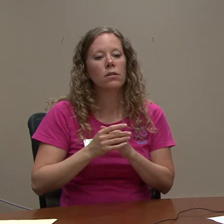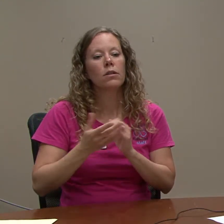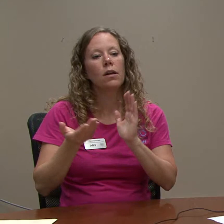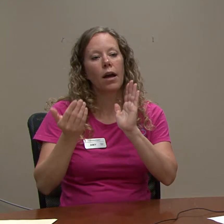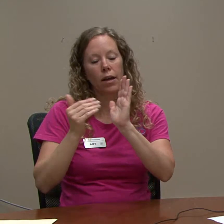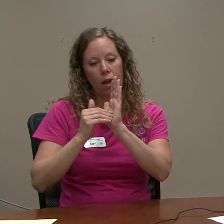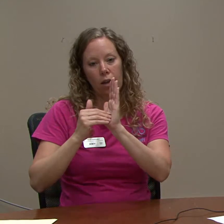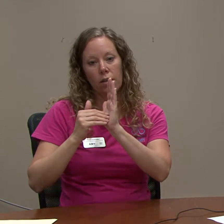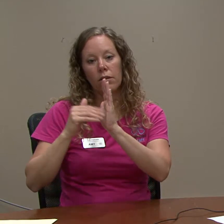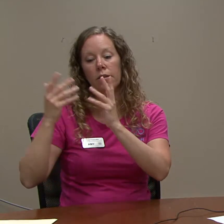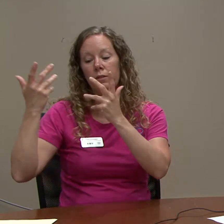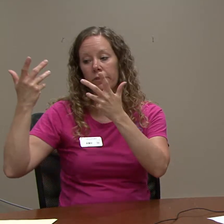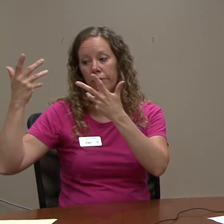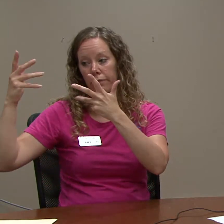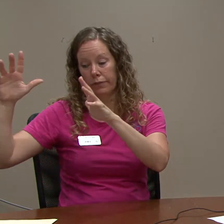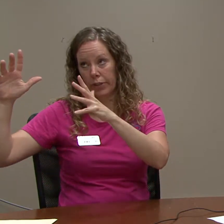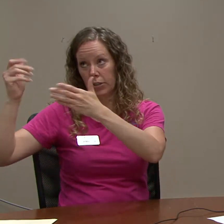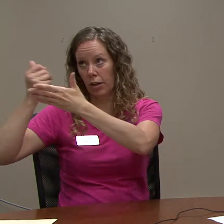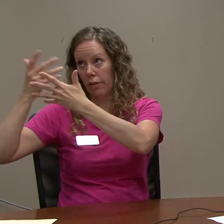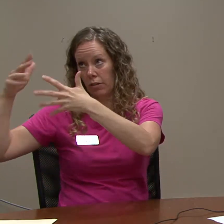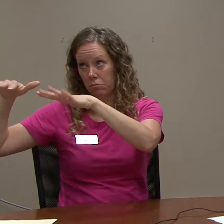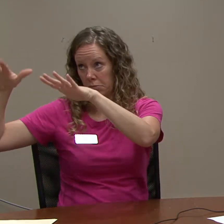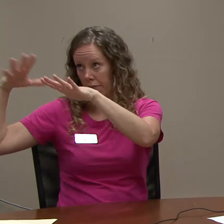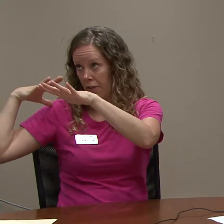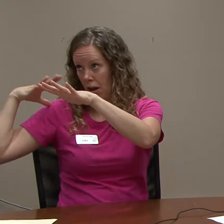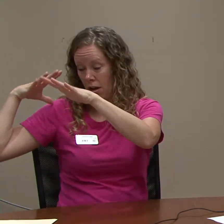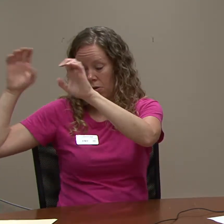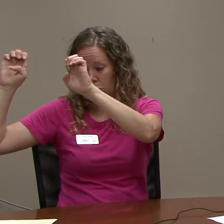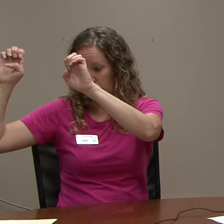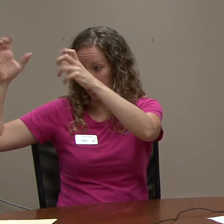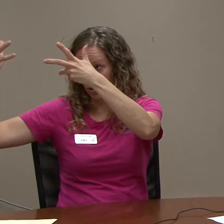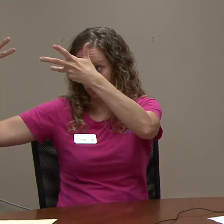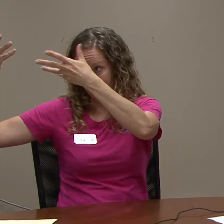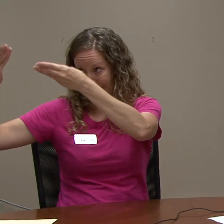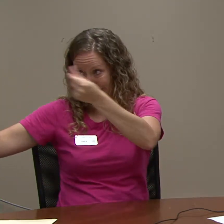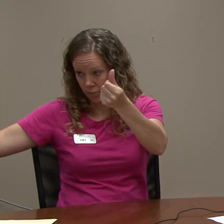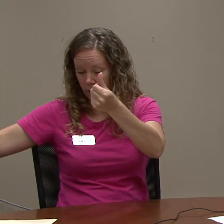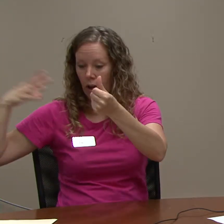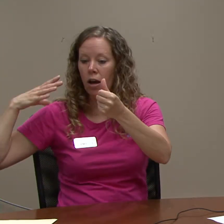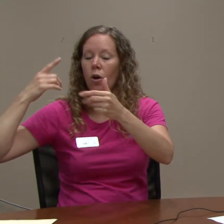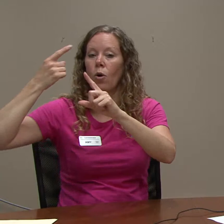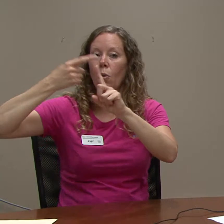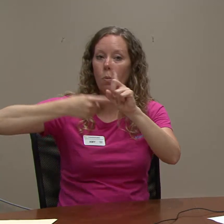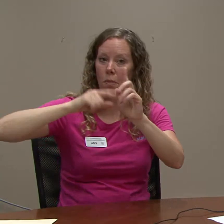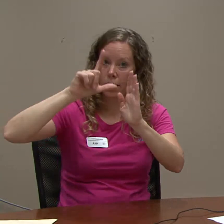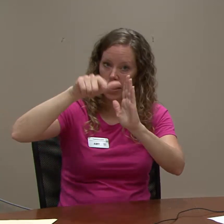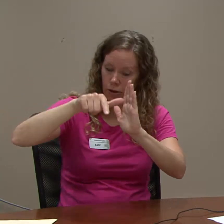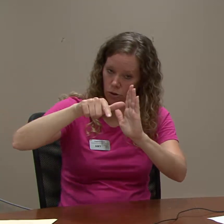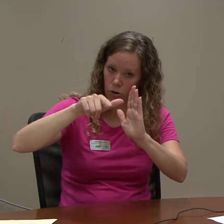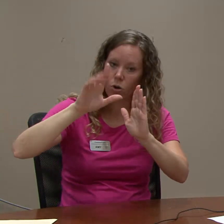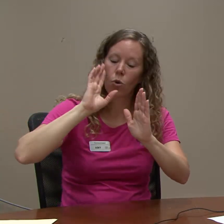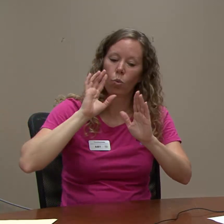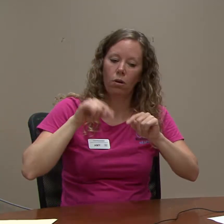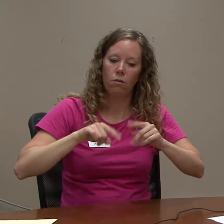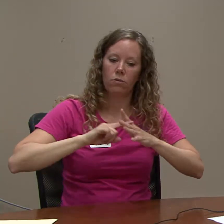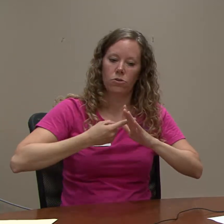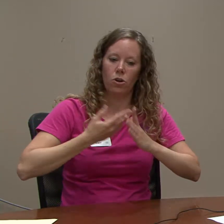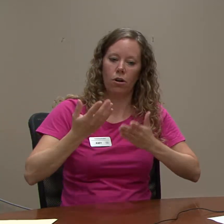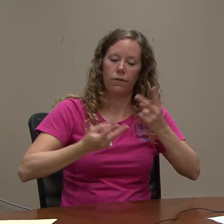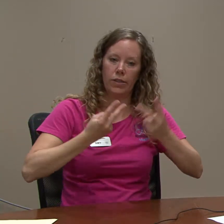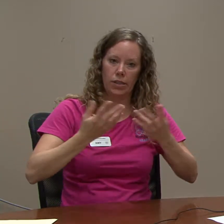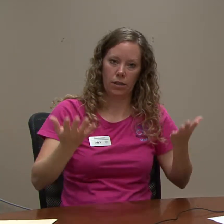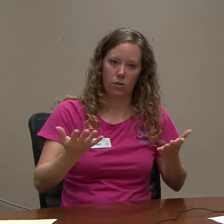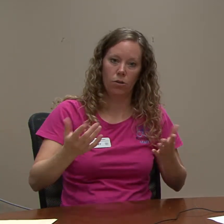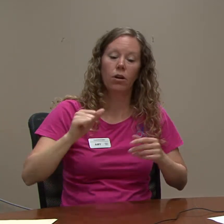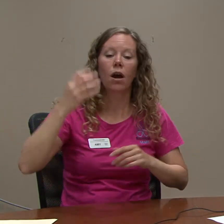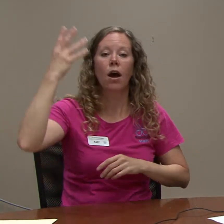1 month post lifting of the emergency declaration. We can do it earlier if we can accommodate it. The type of visit would be